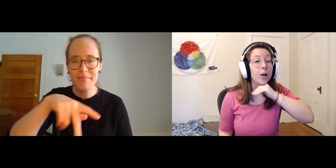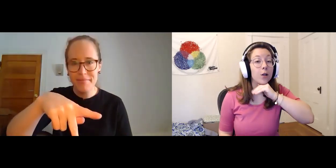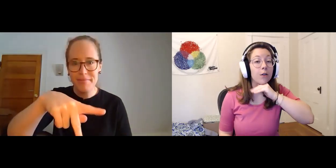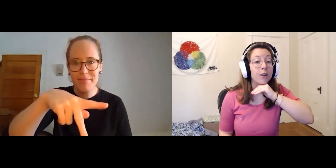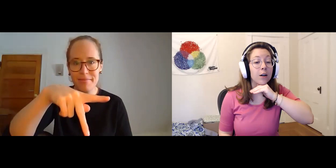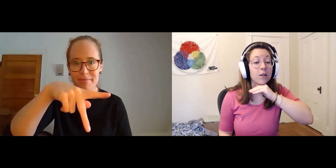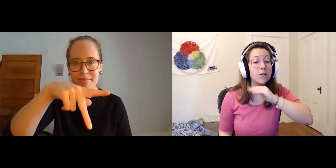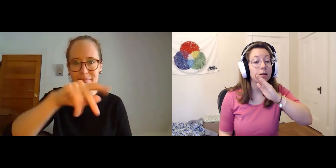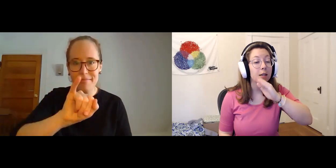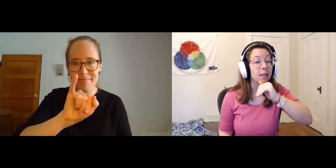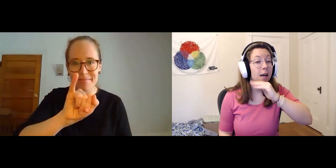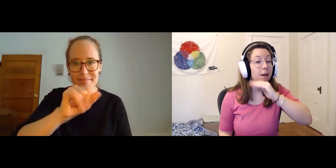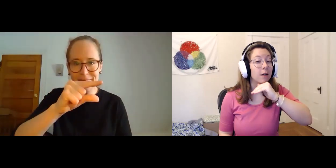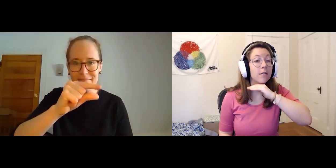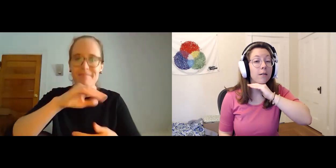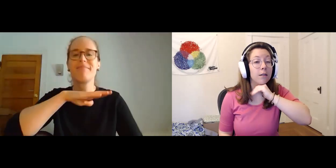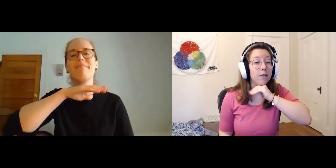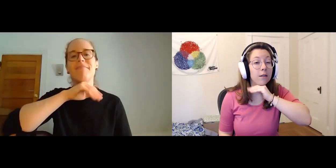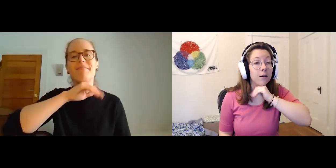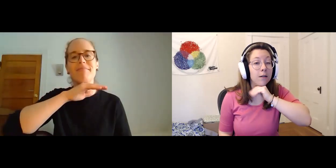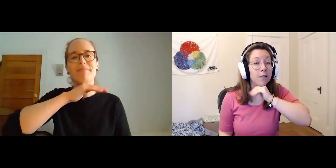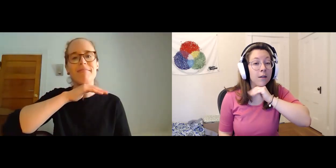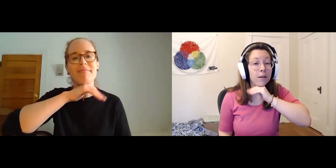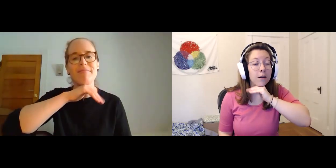you wiggle your fingers together.